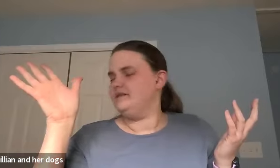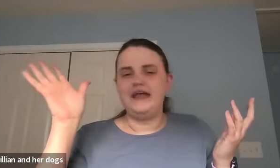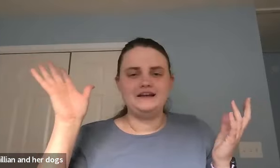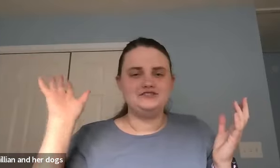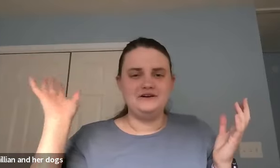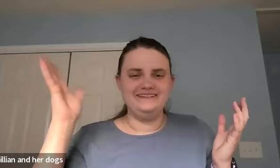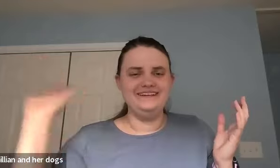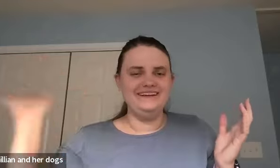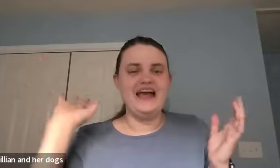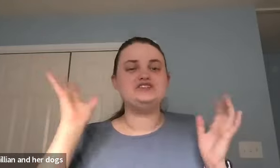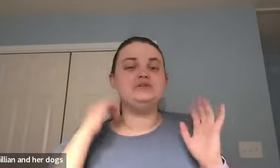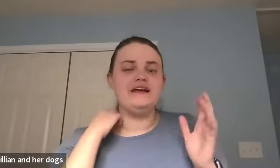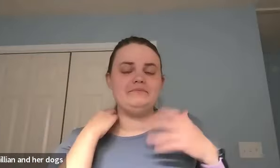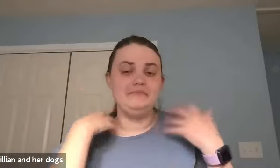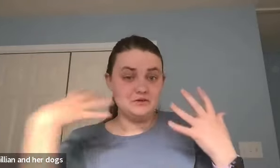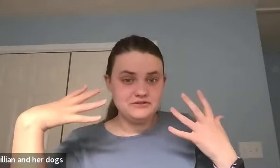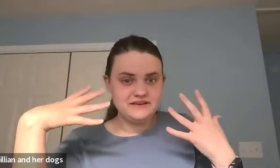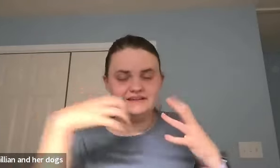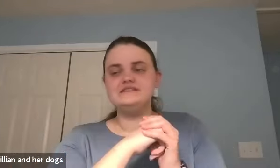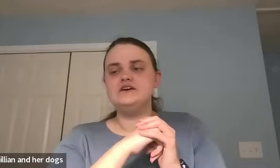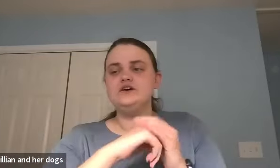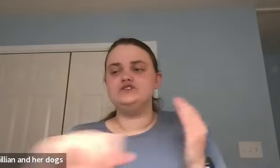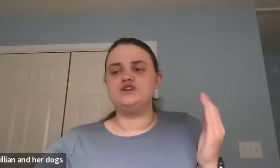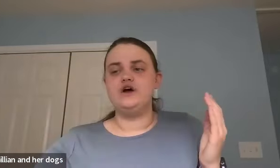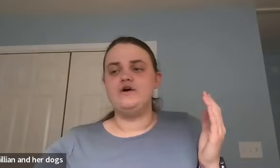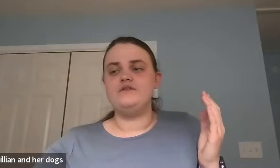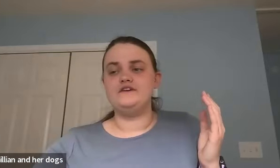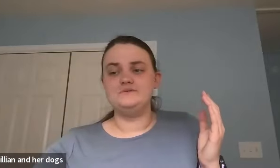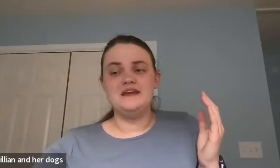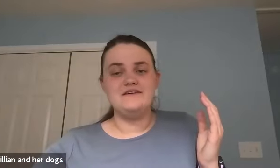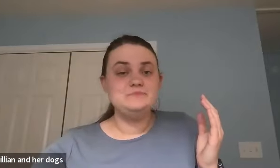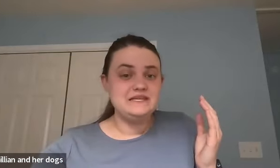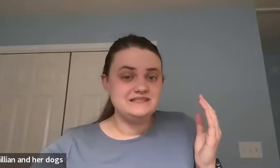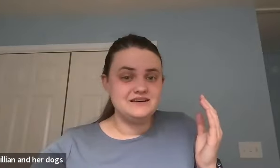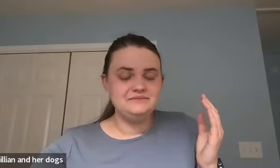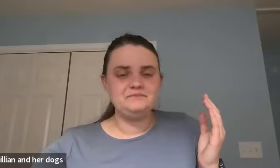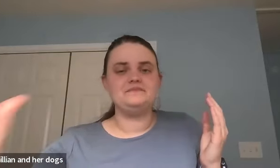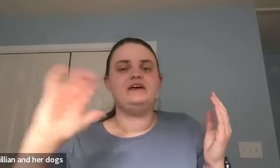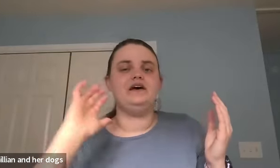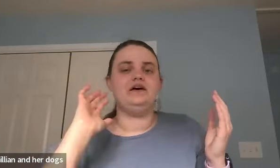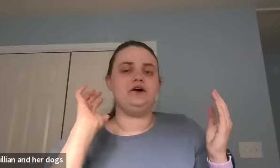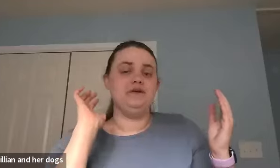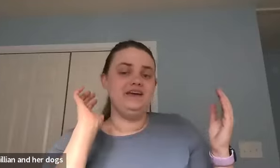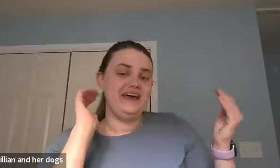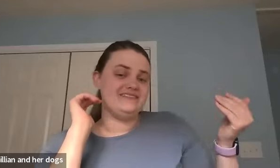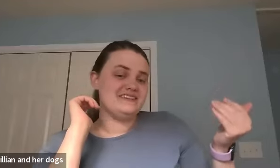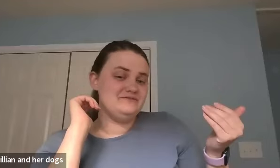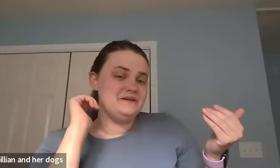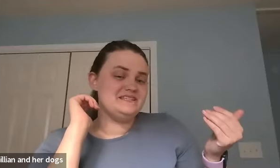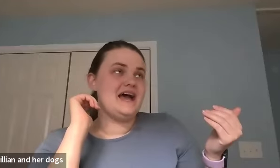like actual like meal things. So the first one I have is pizza. And the sign for pizza